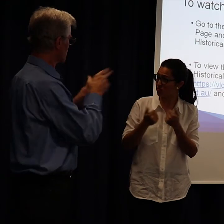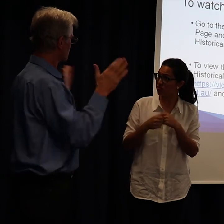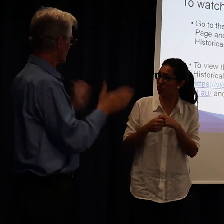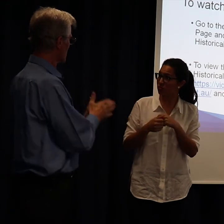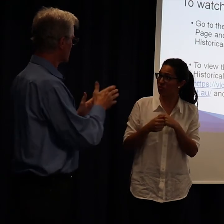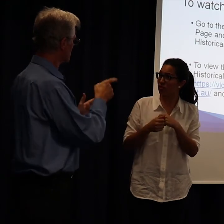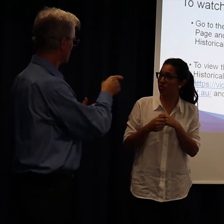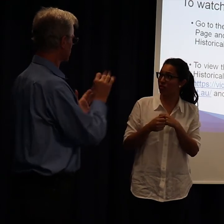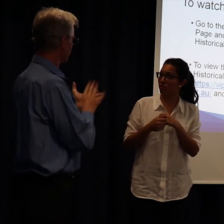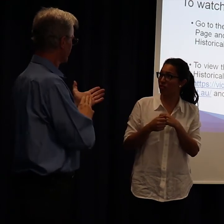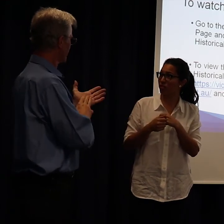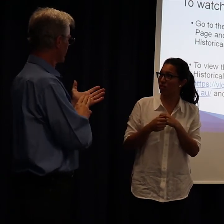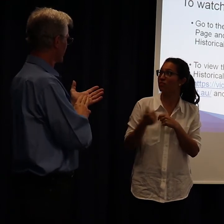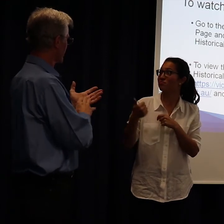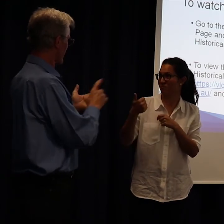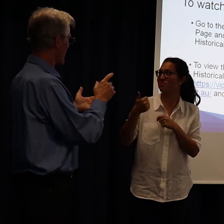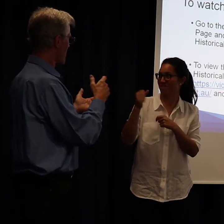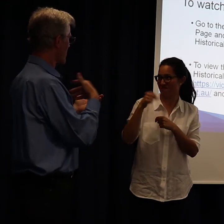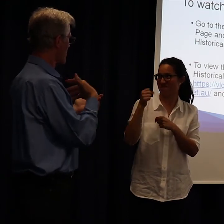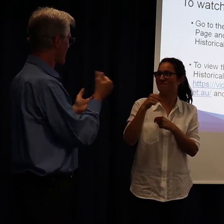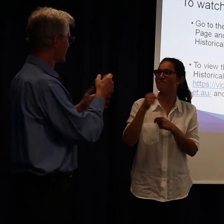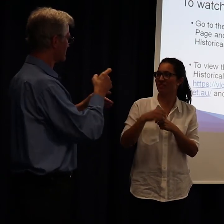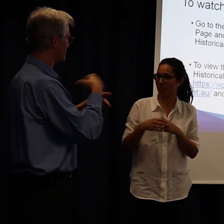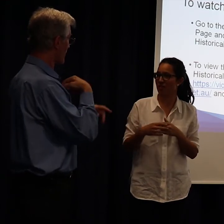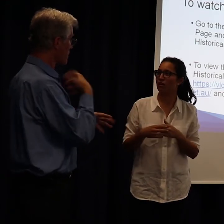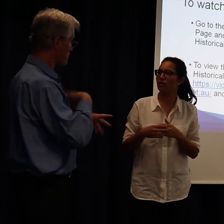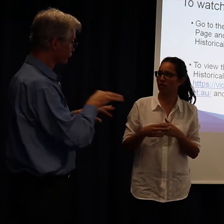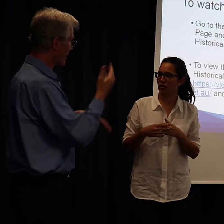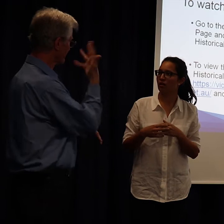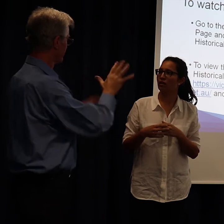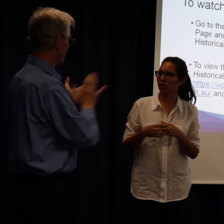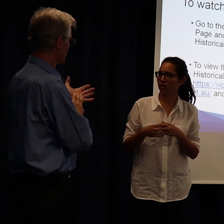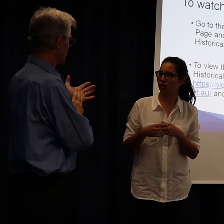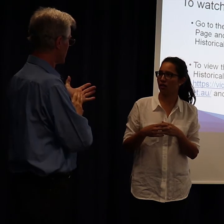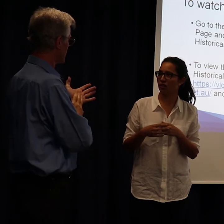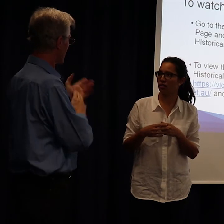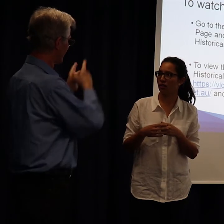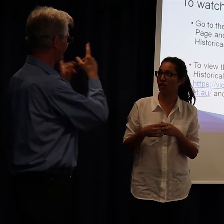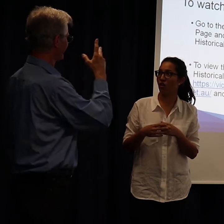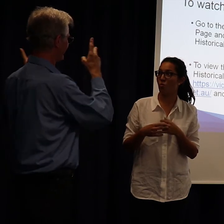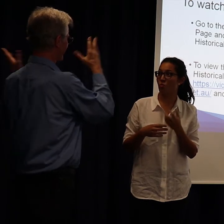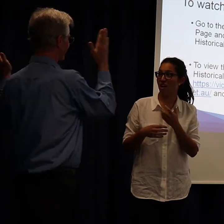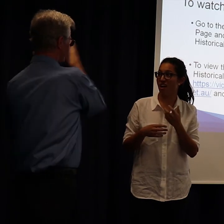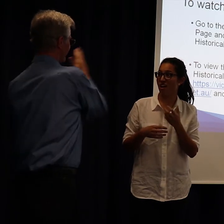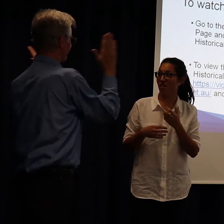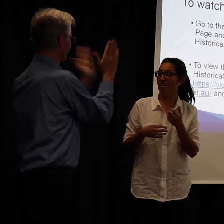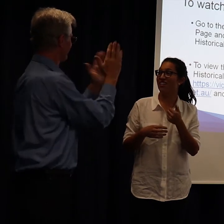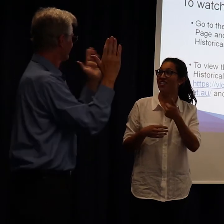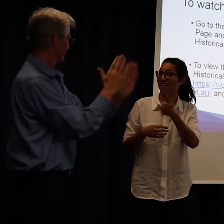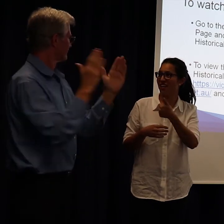and scripts do you have in your archives? We have quite a lot. We have 10mm, 50mm and